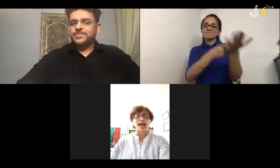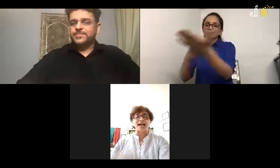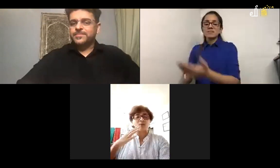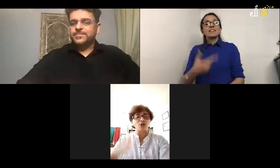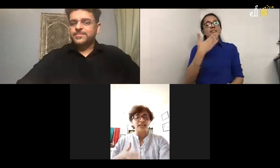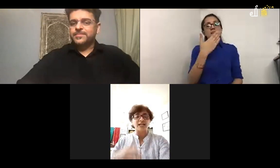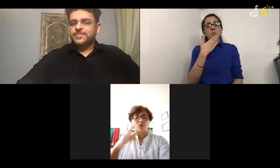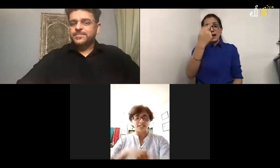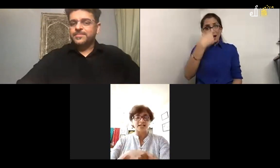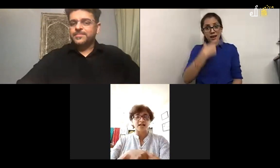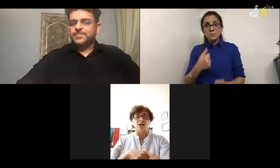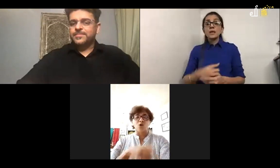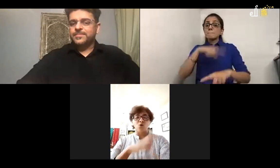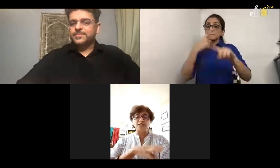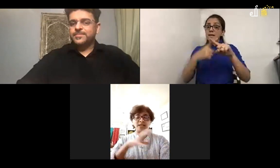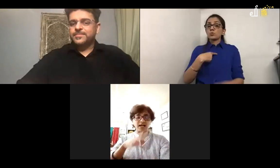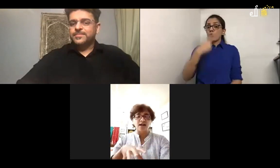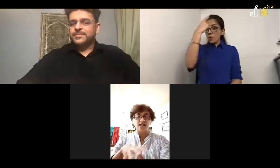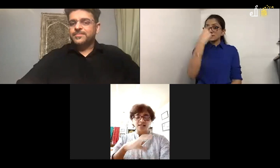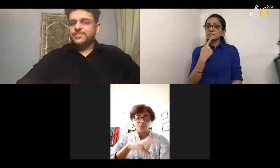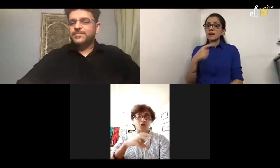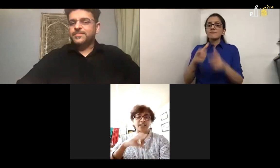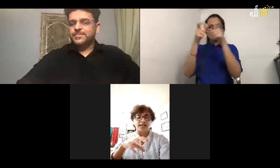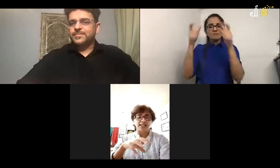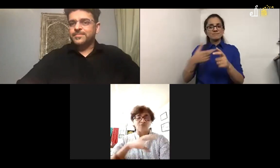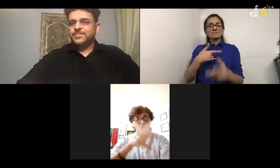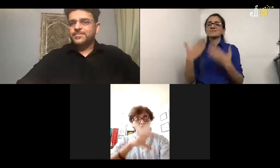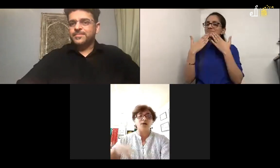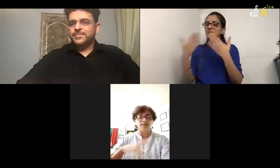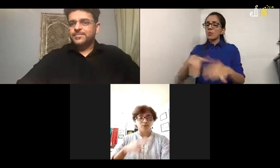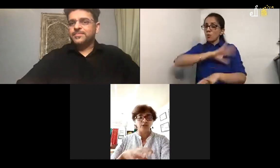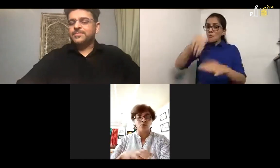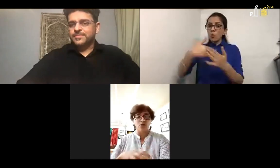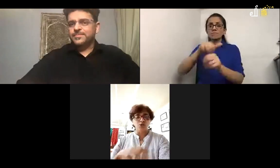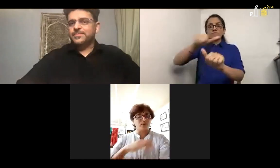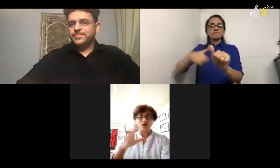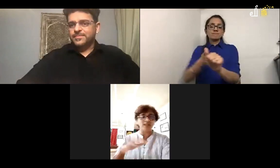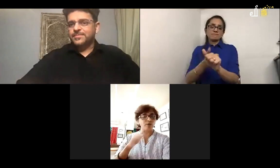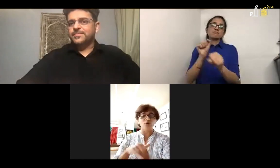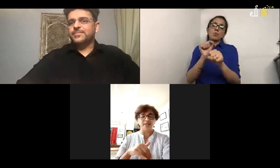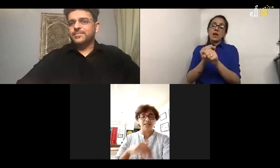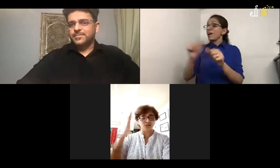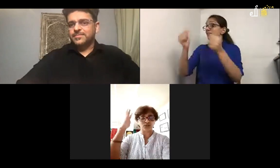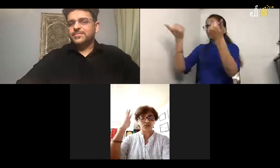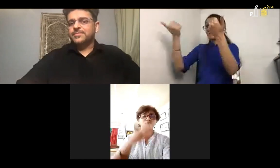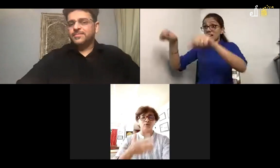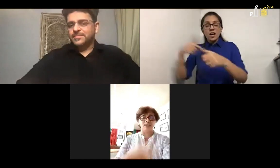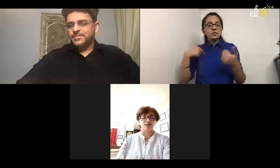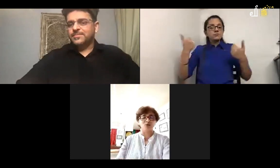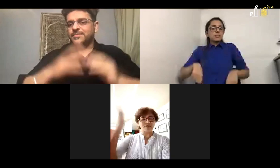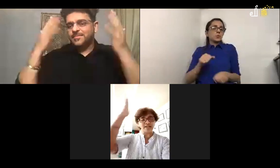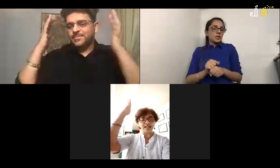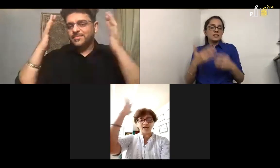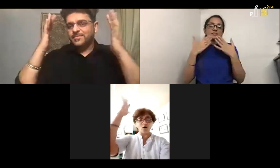Alim, and I want to thank Questera, who has been supporting us for all the work that we do. So without them, we wouldn't be here. So thank you.